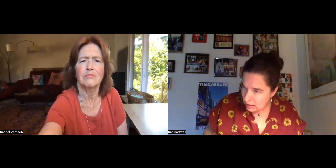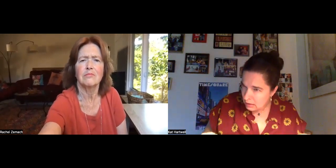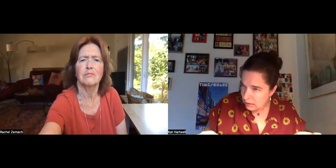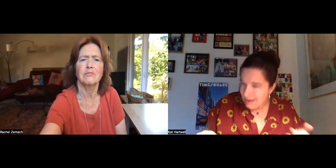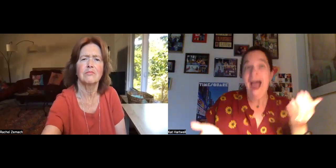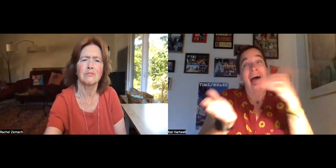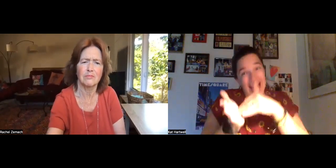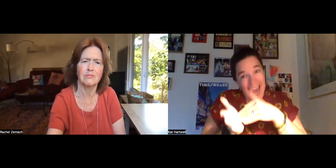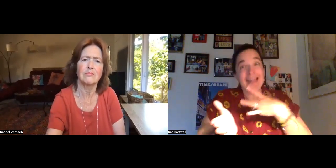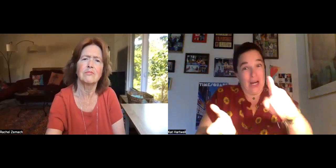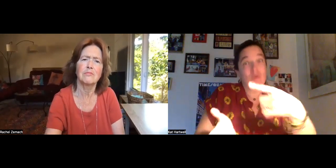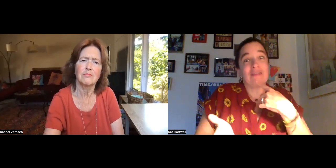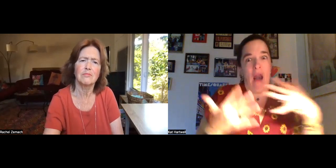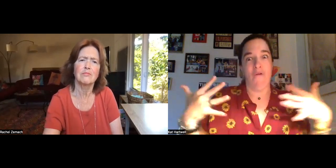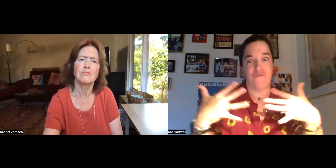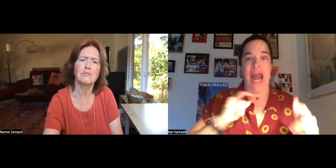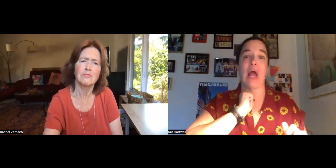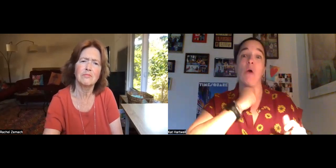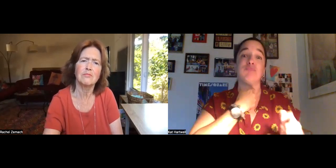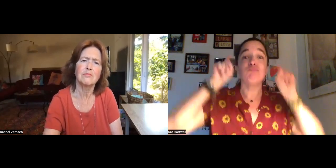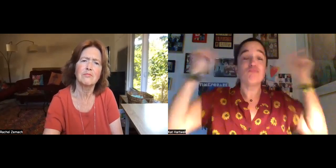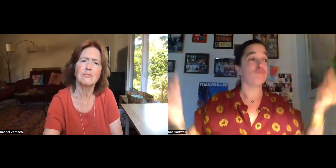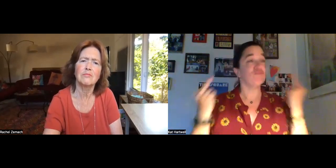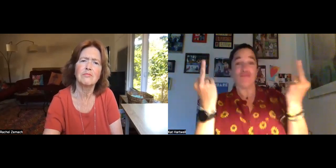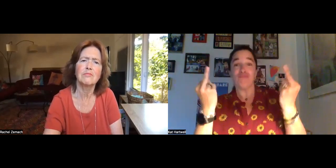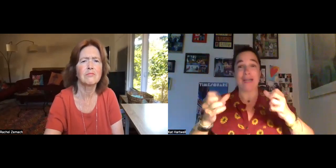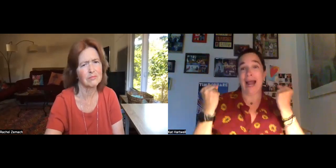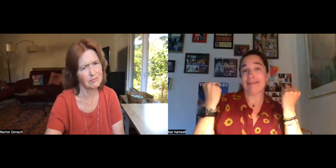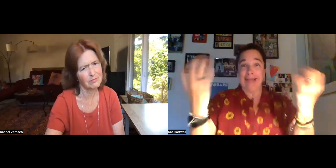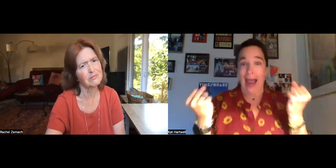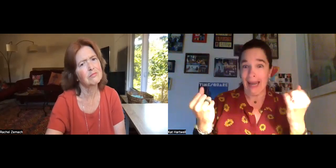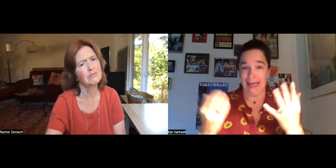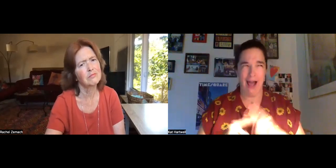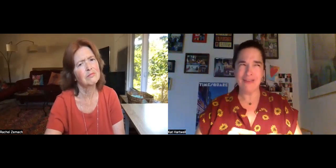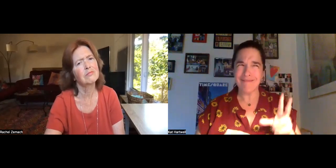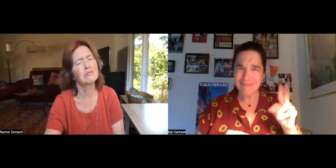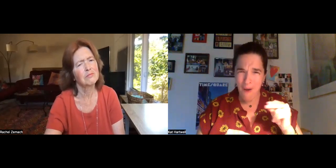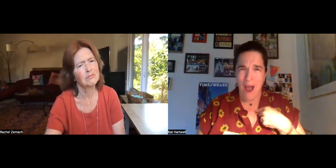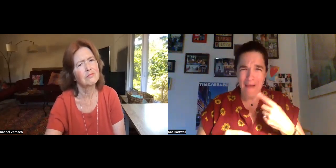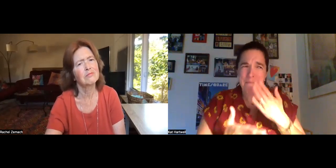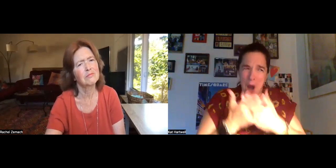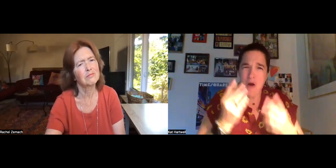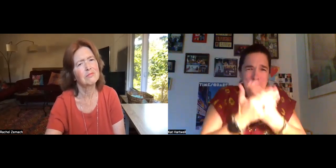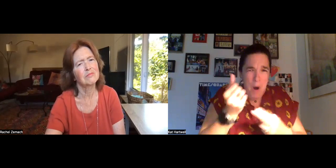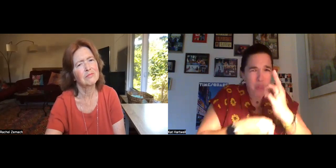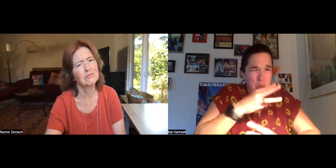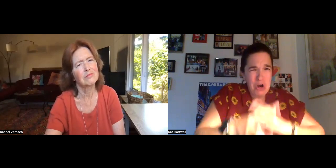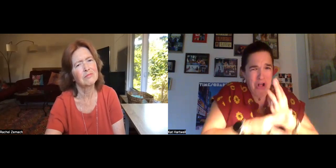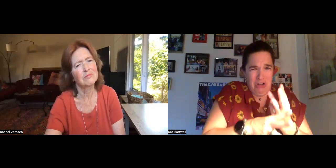Son, again, like you said, afraid I was. And son, I was like, no, I'm part of both worlds. I